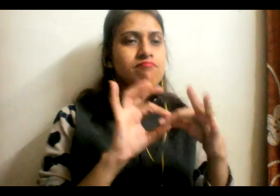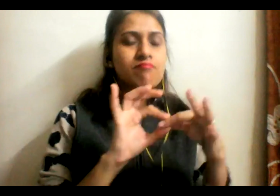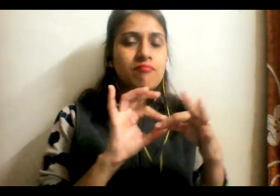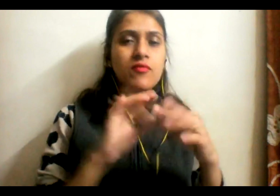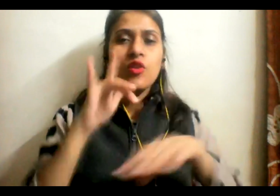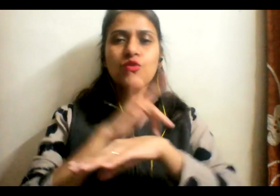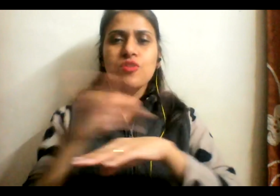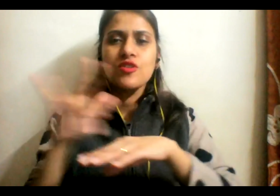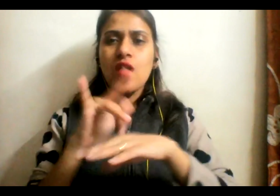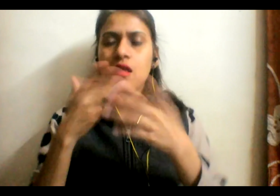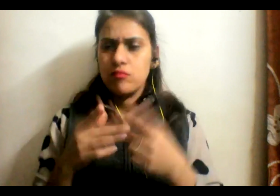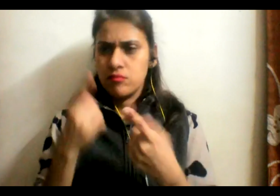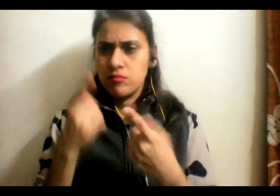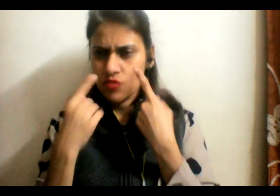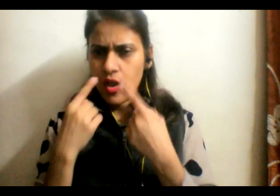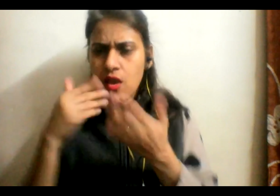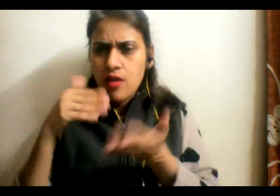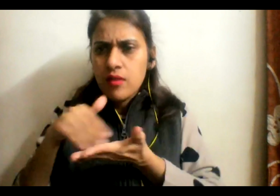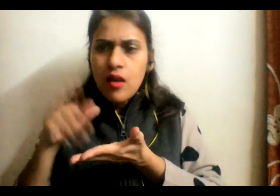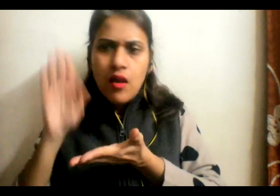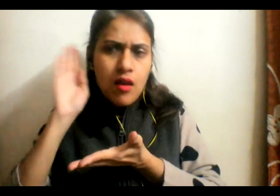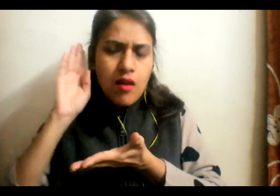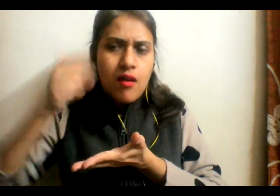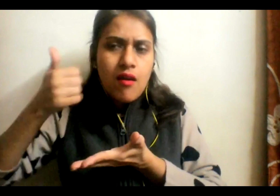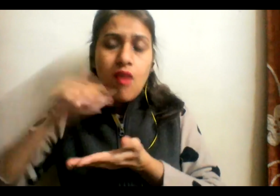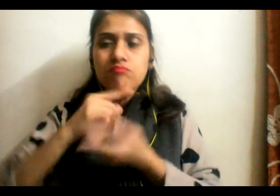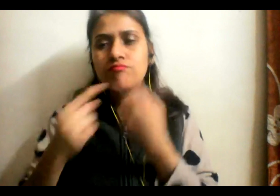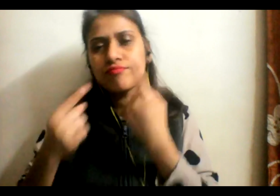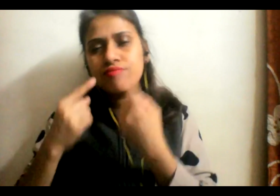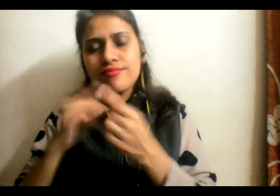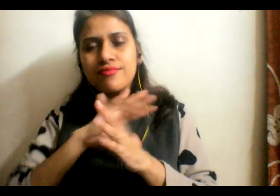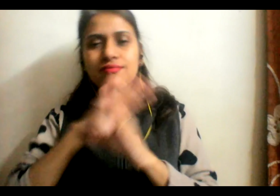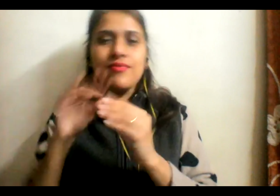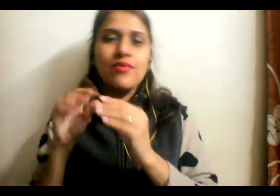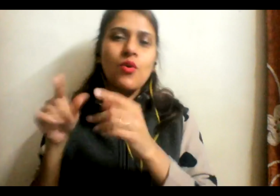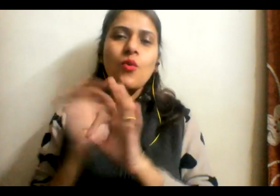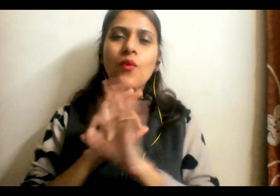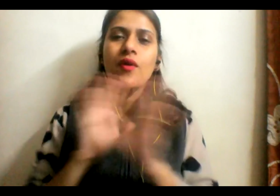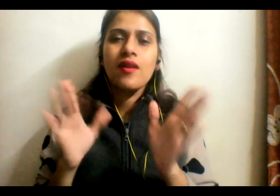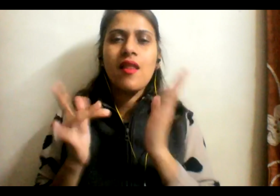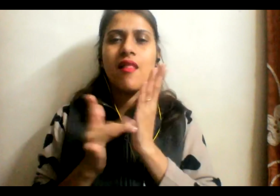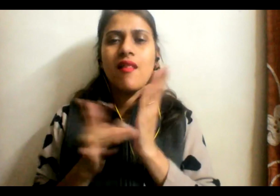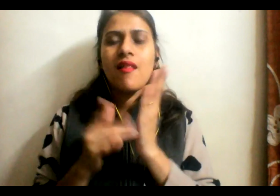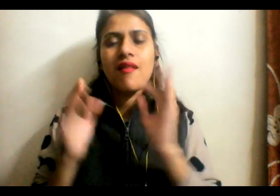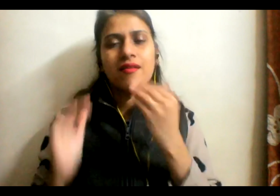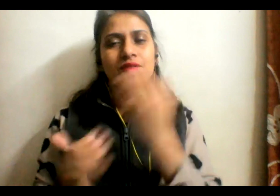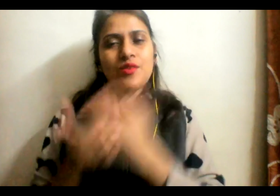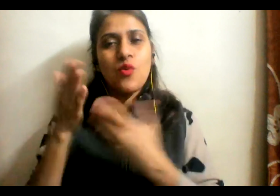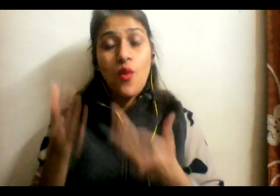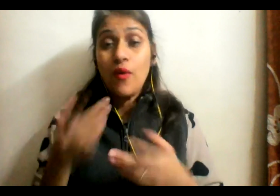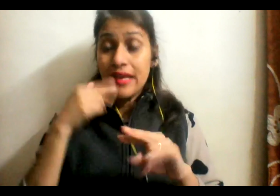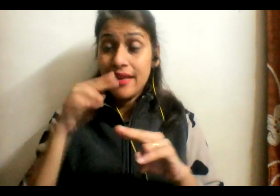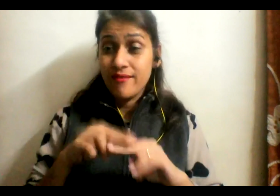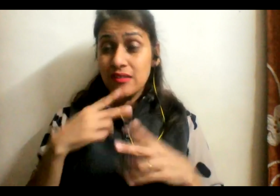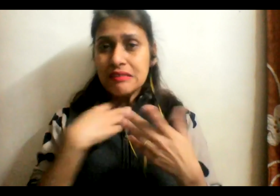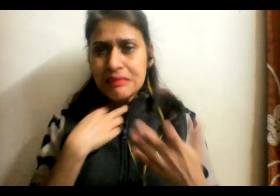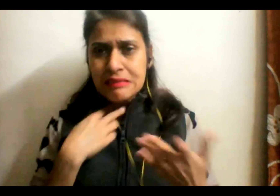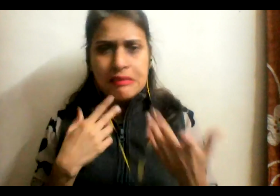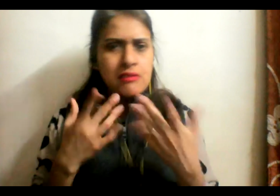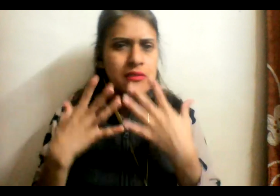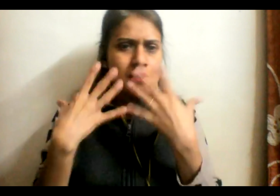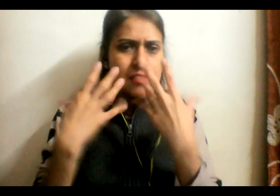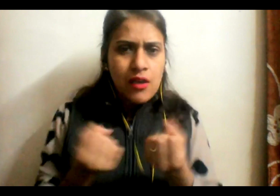there is a lot of tracking that is happening. And any person who's not getting a certificate or is facing problem can definitely